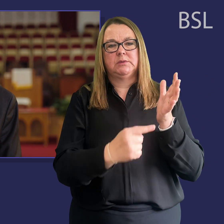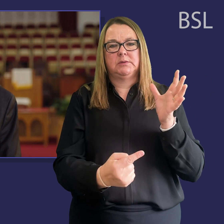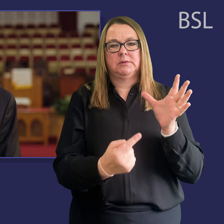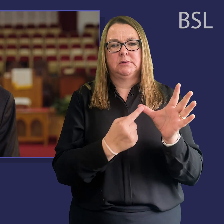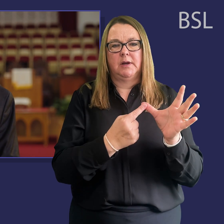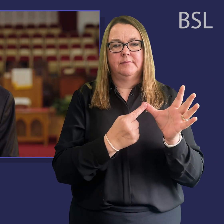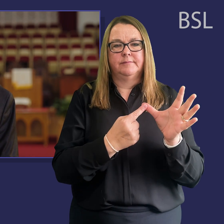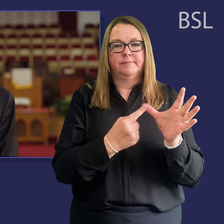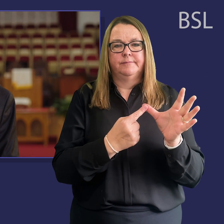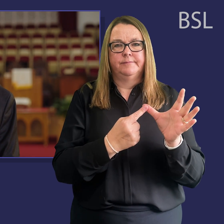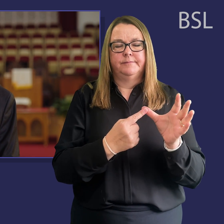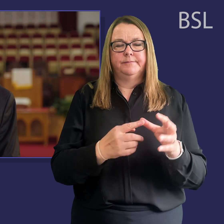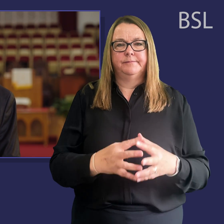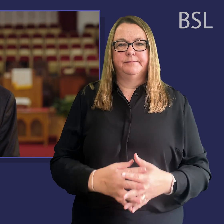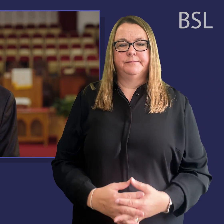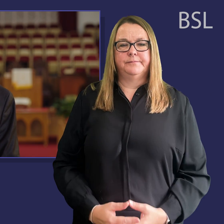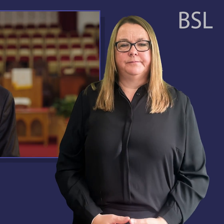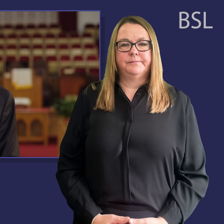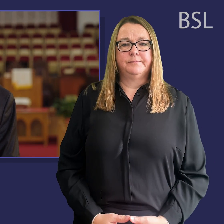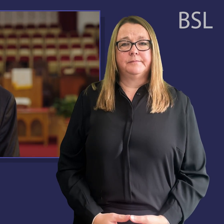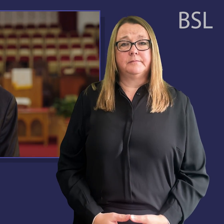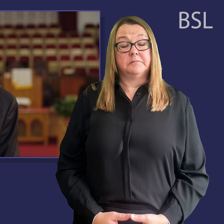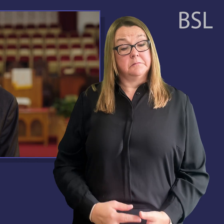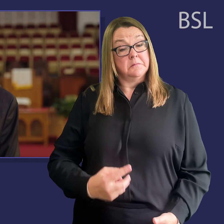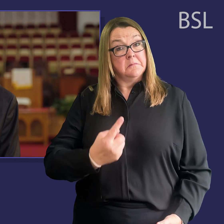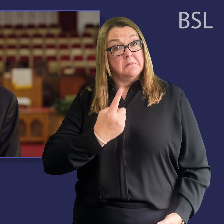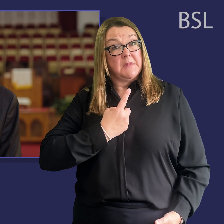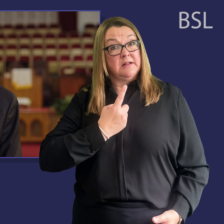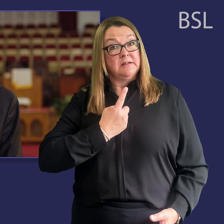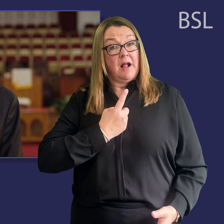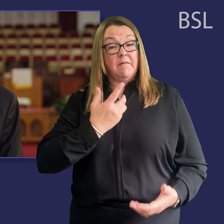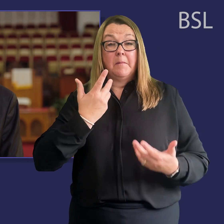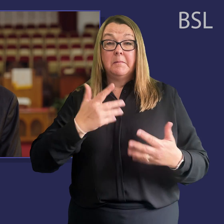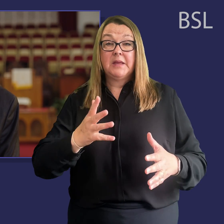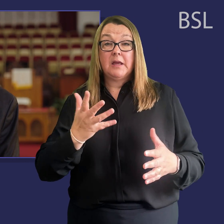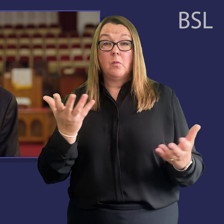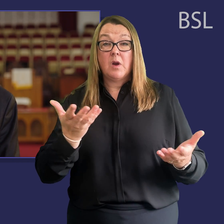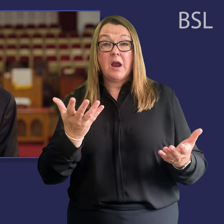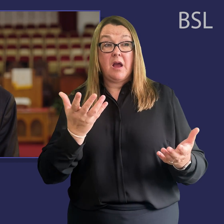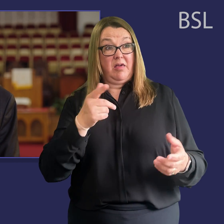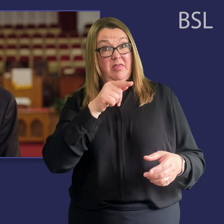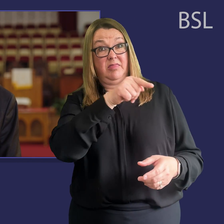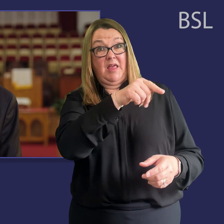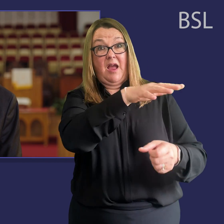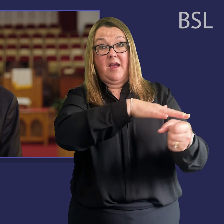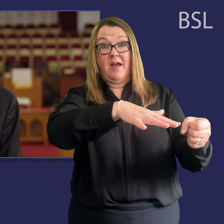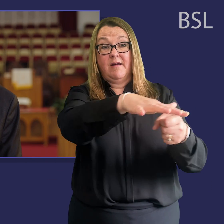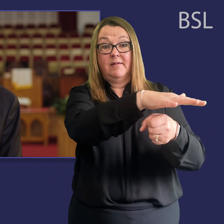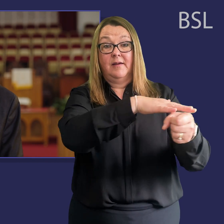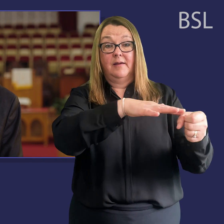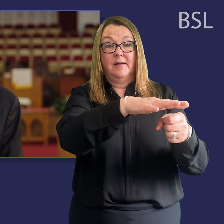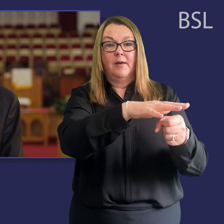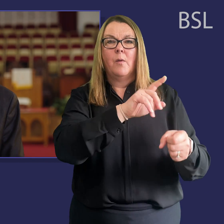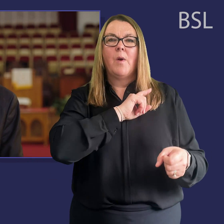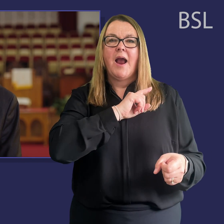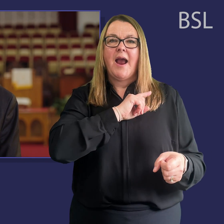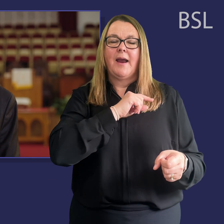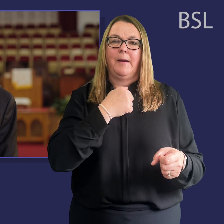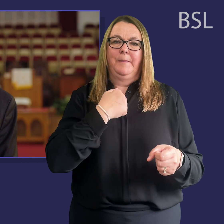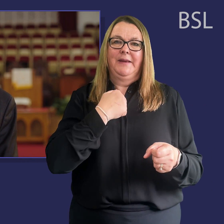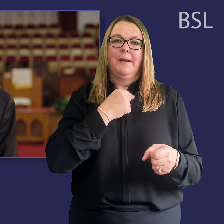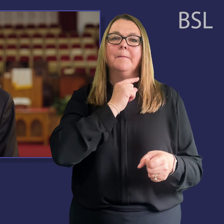the University of Minnesota, where I had the privilege of also pastoring the